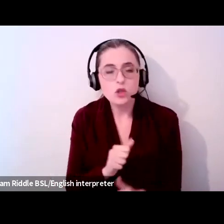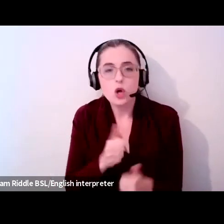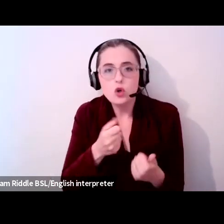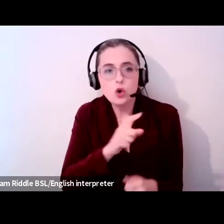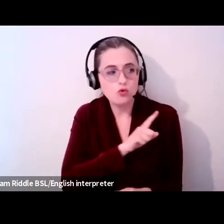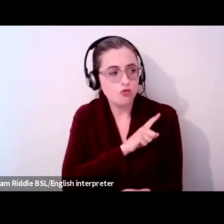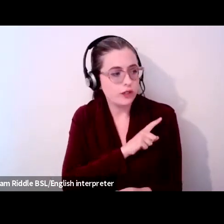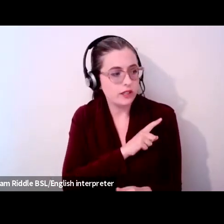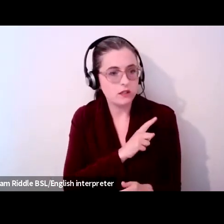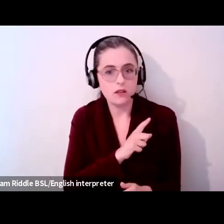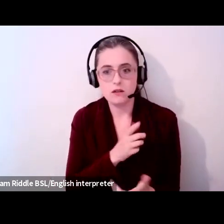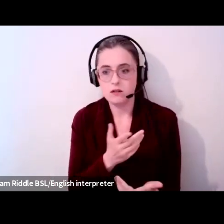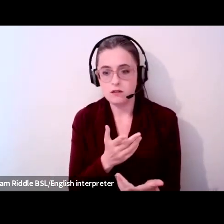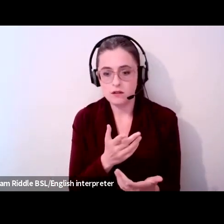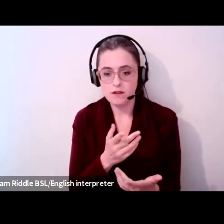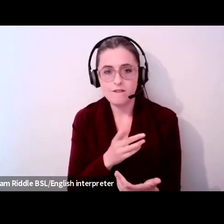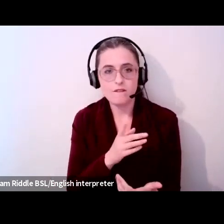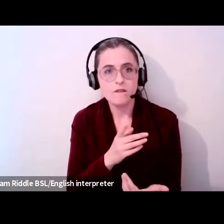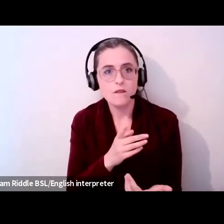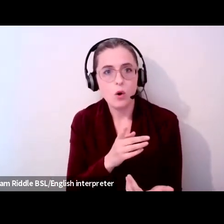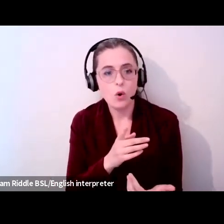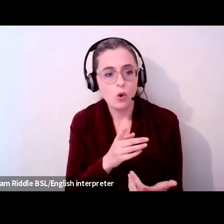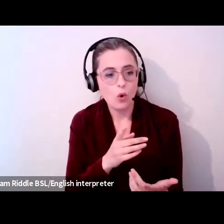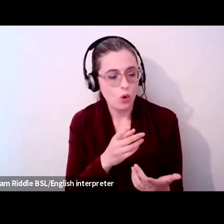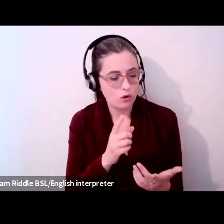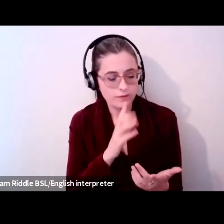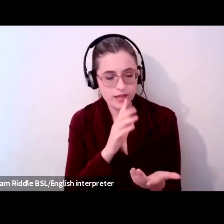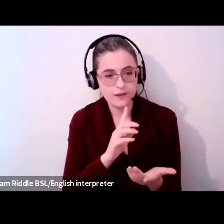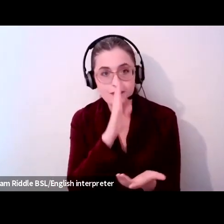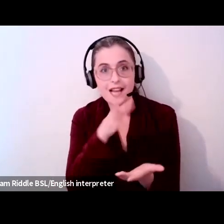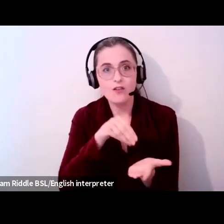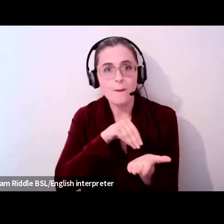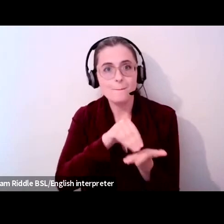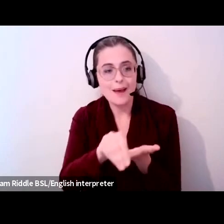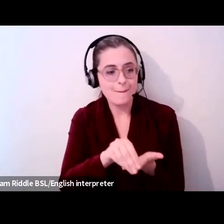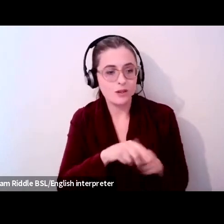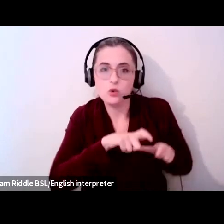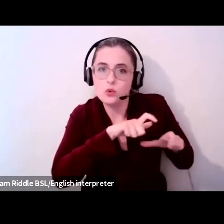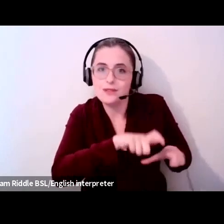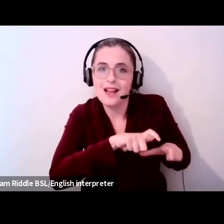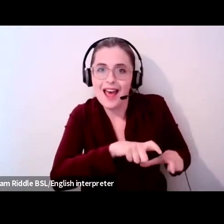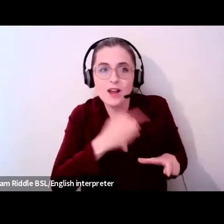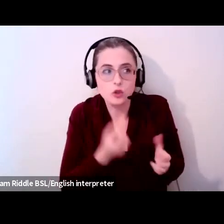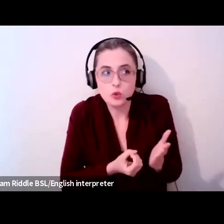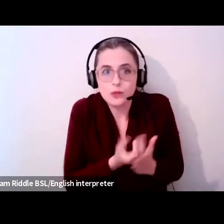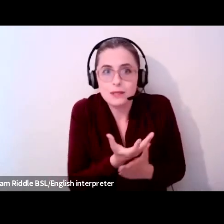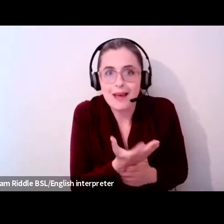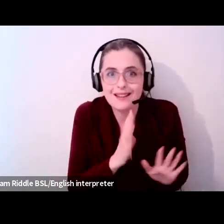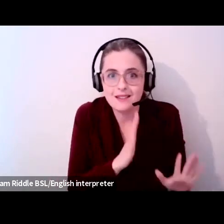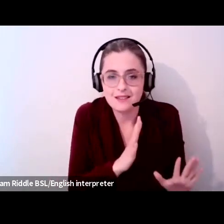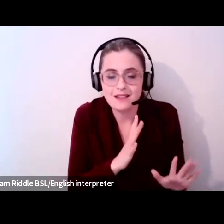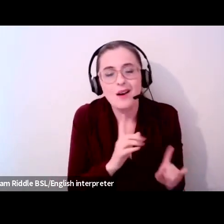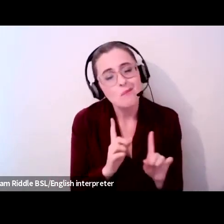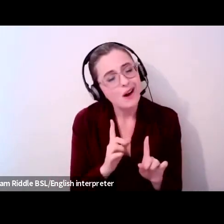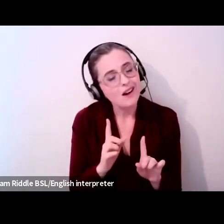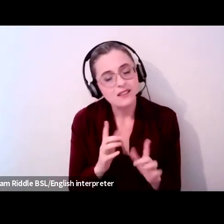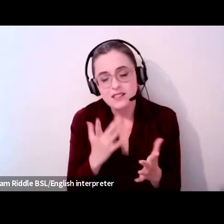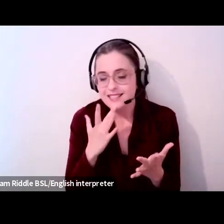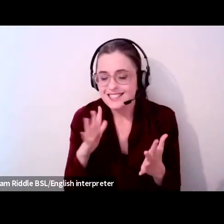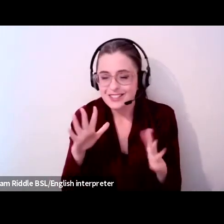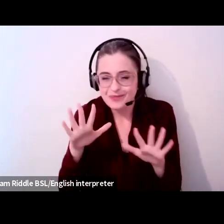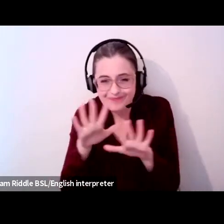payment hasn't been spent. So it is, again, a gray area that needs to